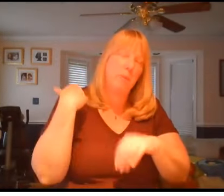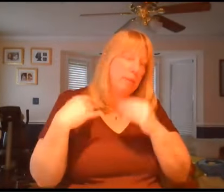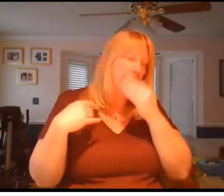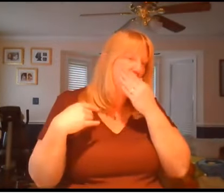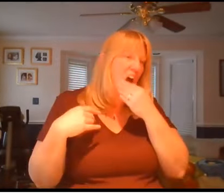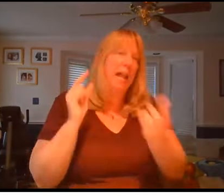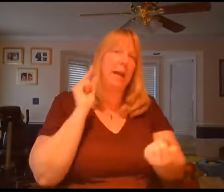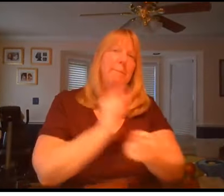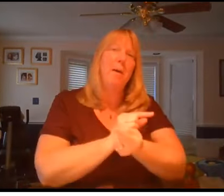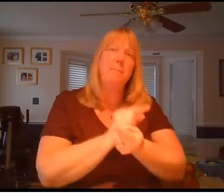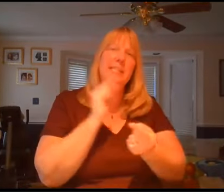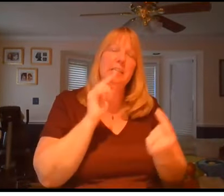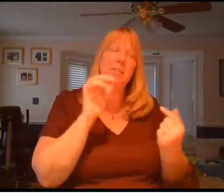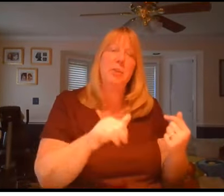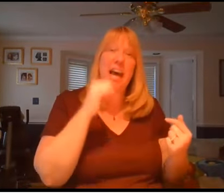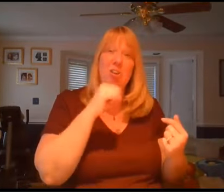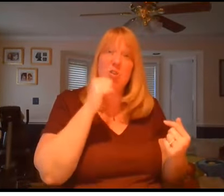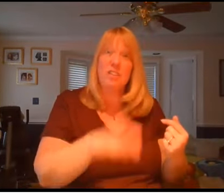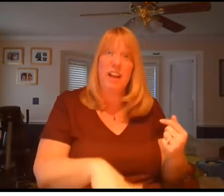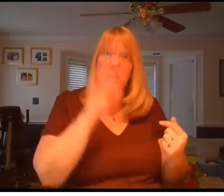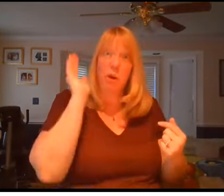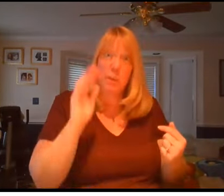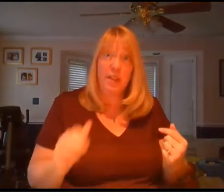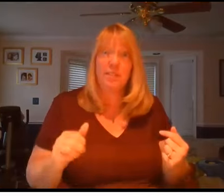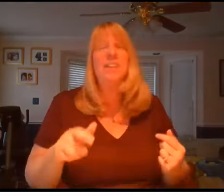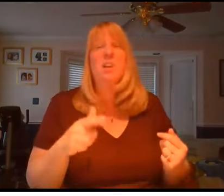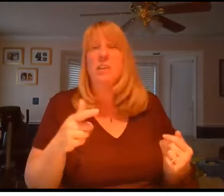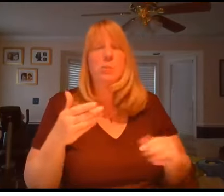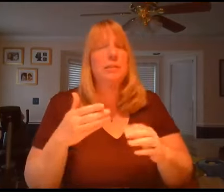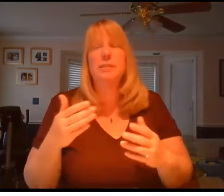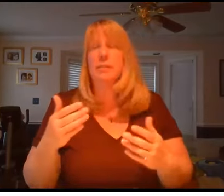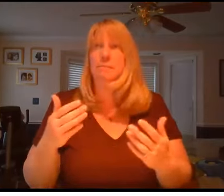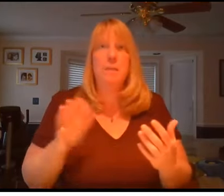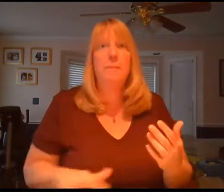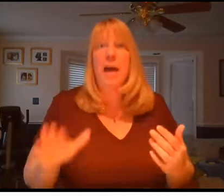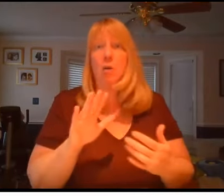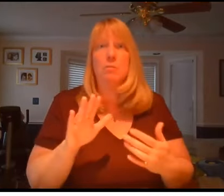I was walking one day and I bumped into a girl that I grew up with